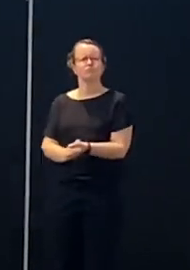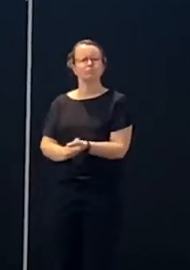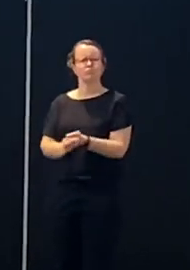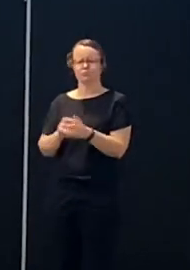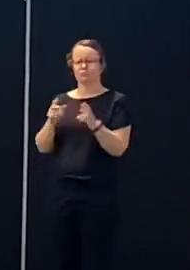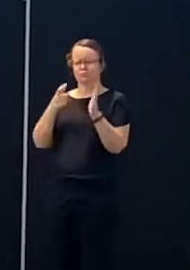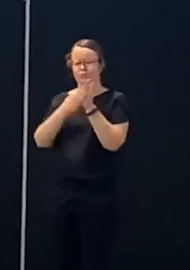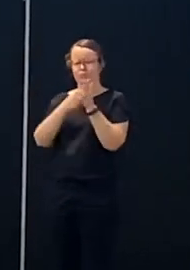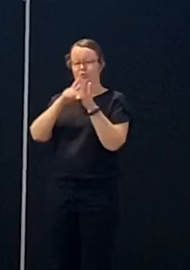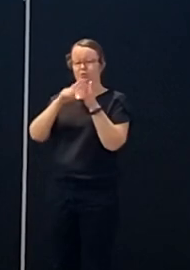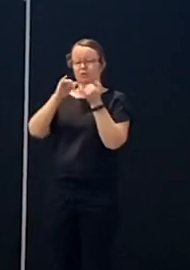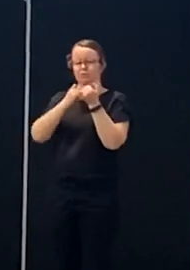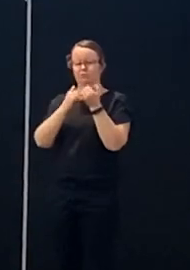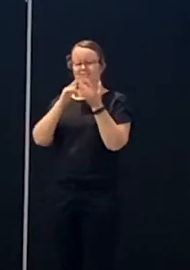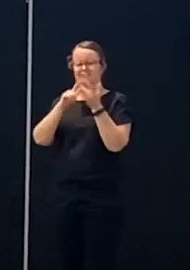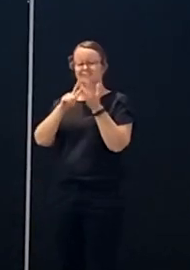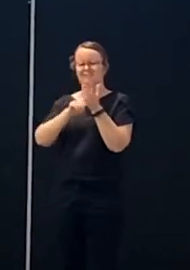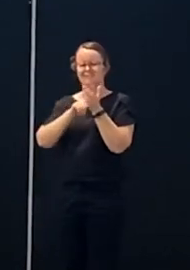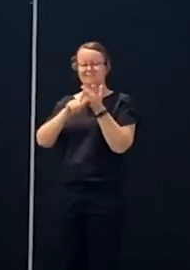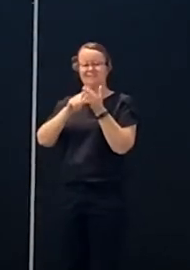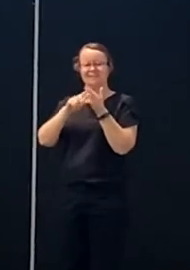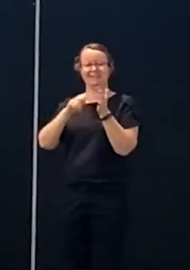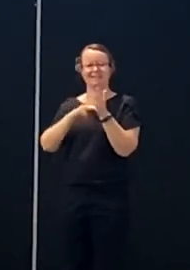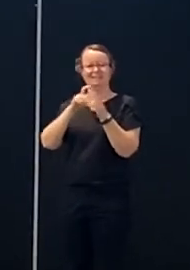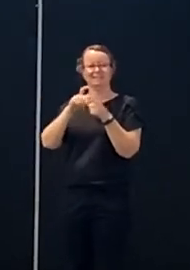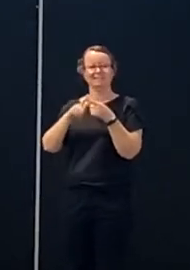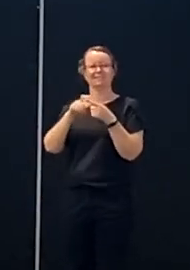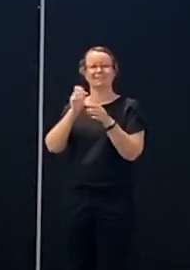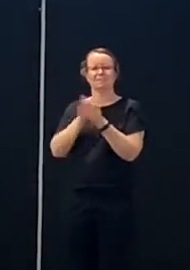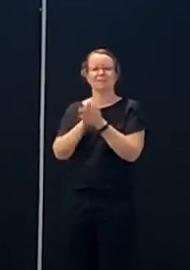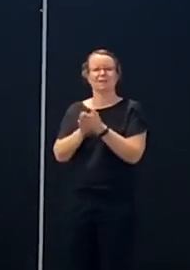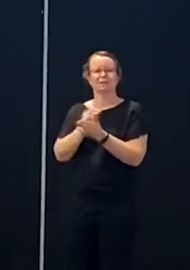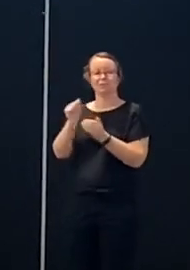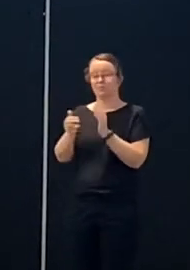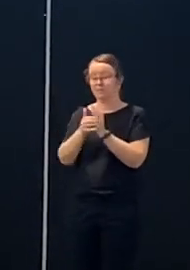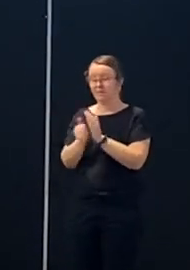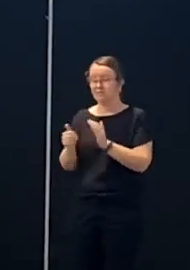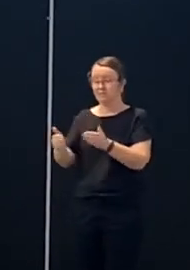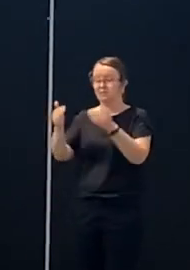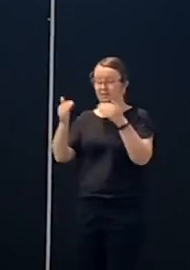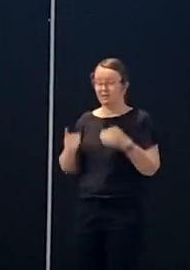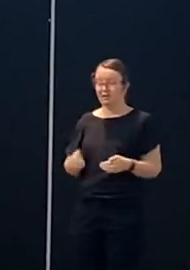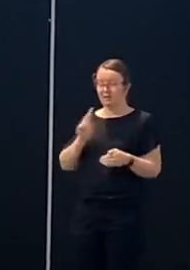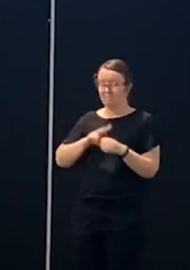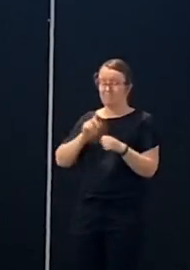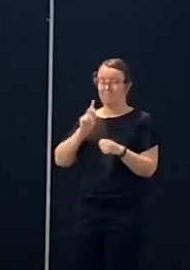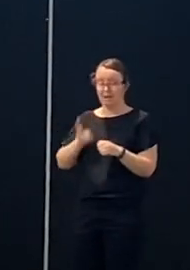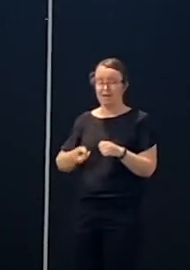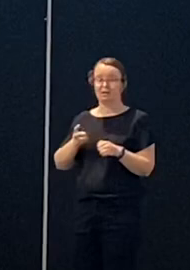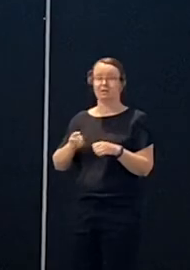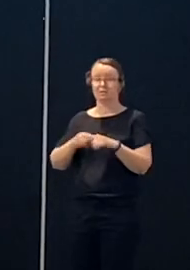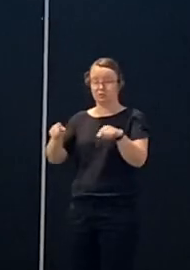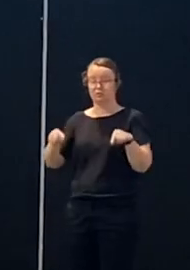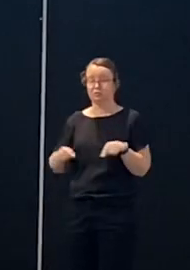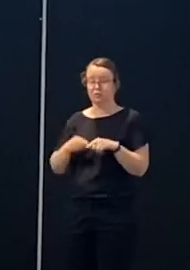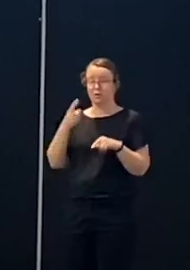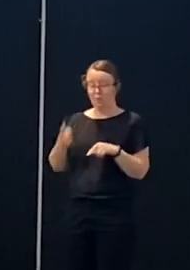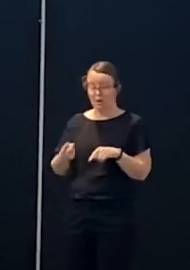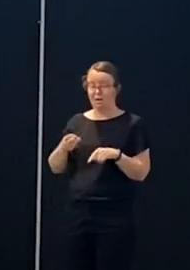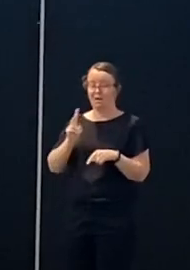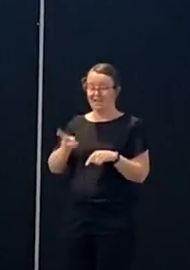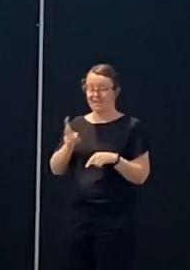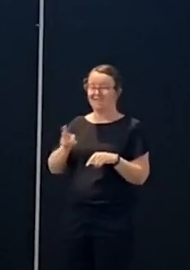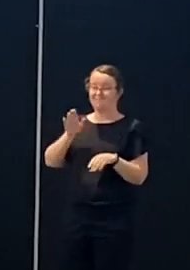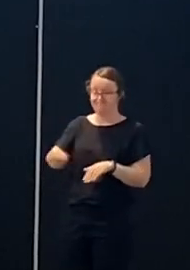to get back to square one after a knockback, to get back up after being pushed down, to get back to